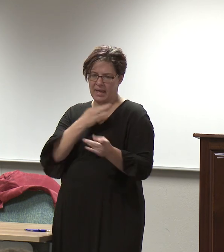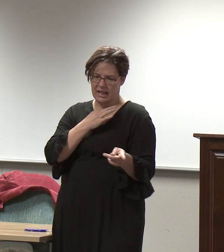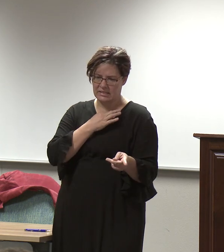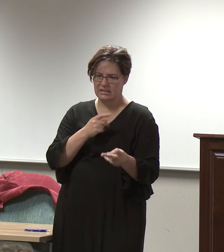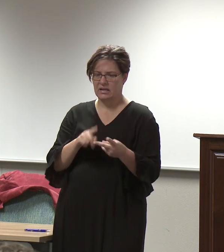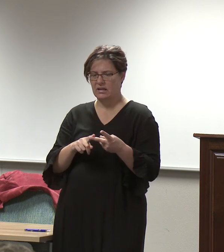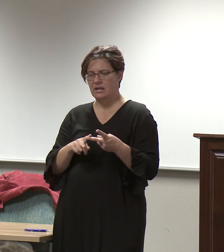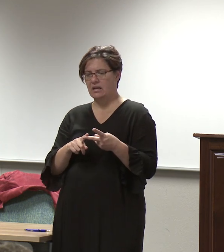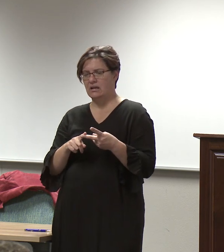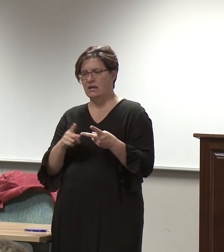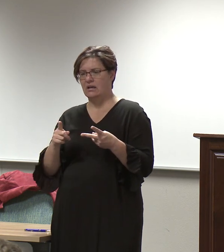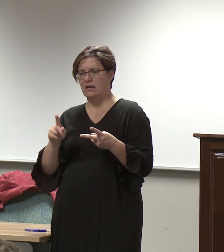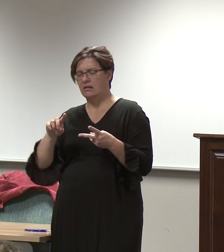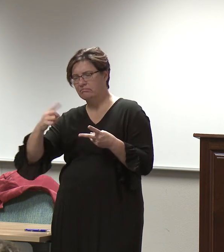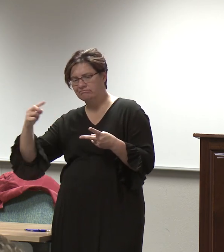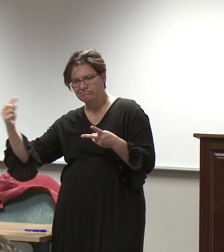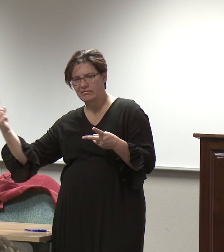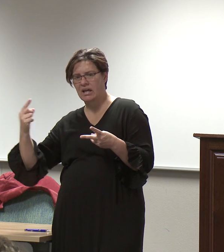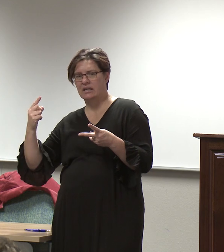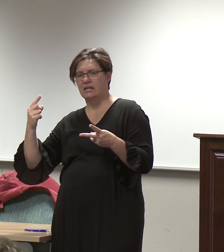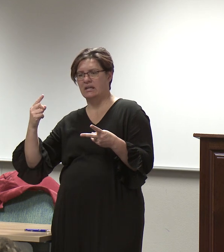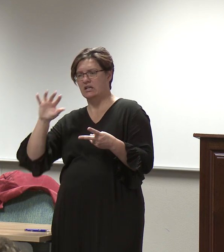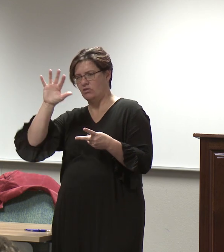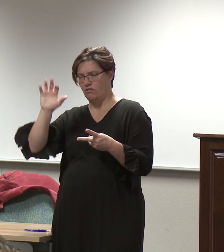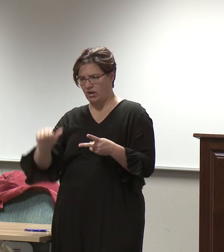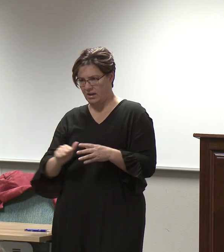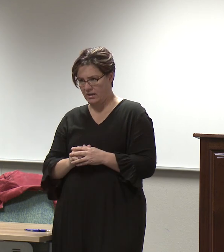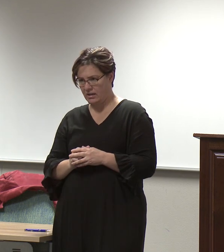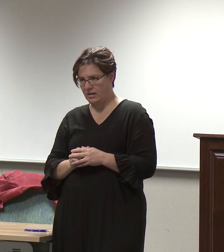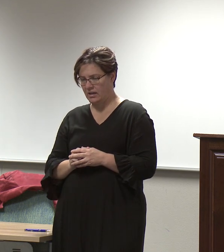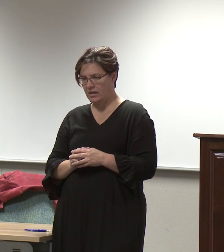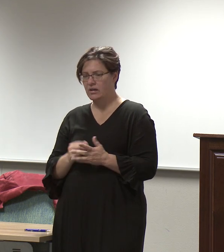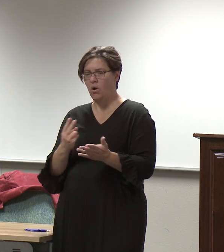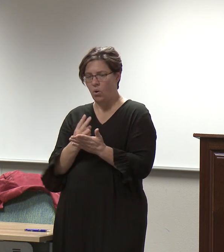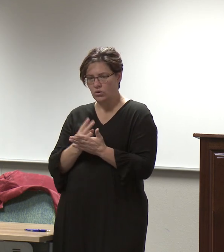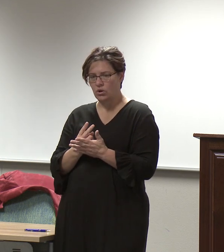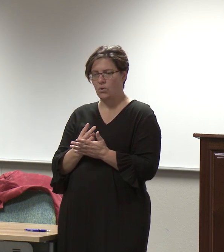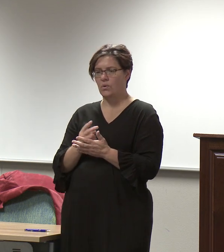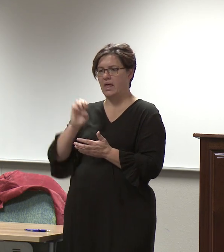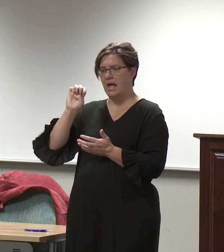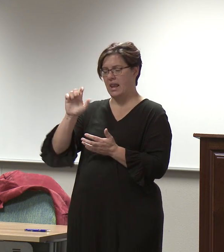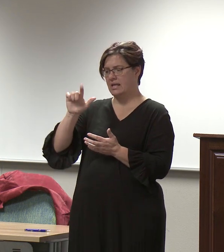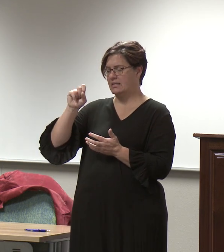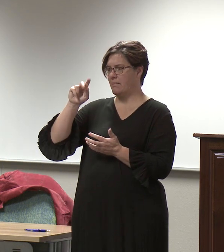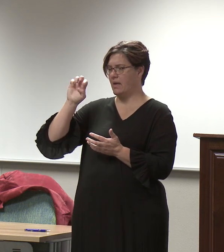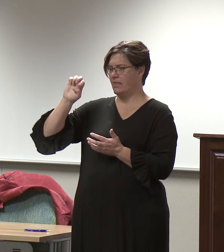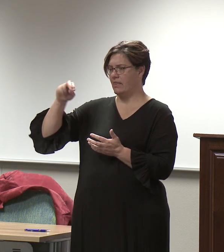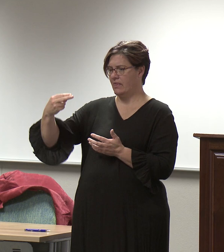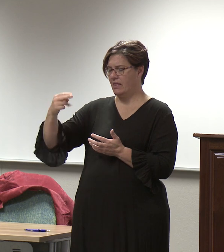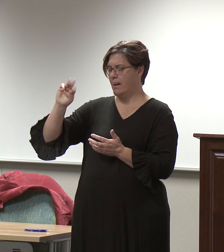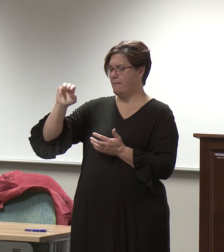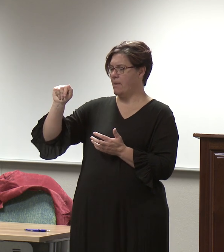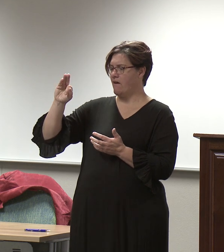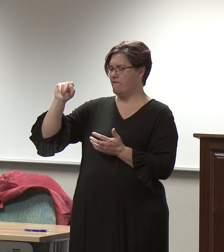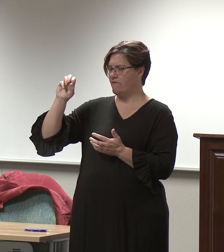Mogobe Ramosa, with Mudimbe here in South Africa, and one with Elizabeth Mofo. Elizabeth Mofo is